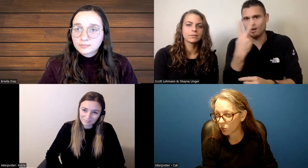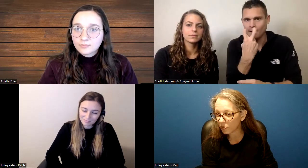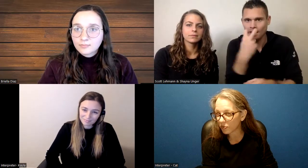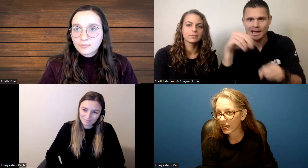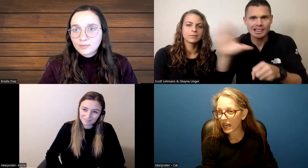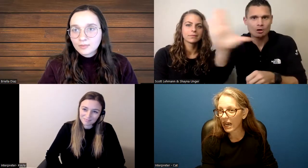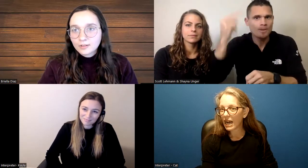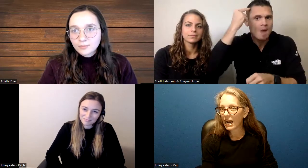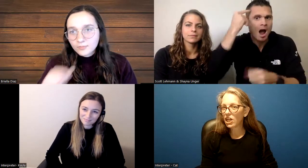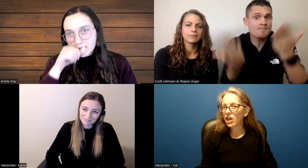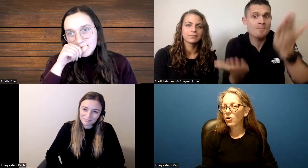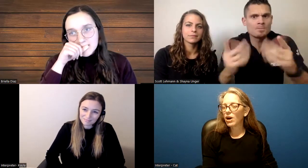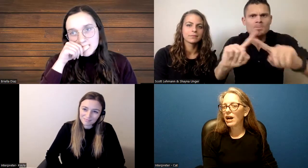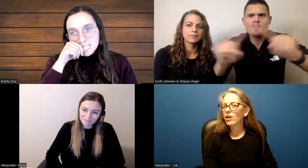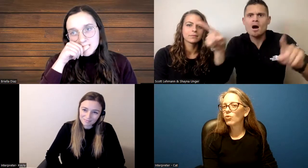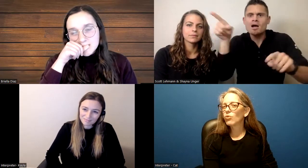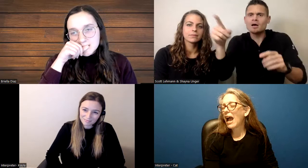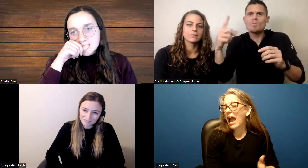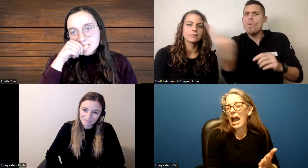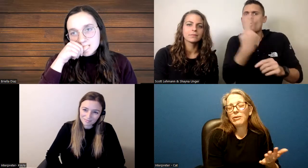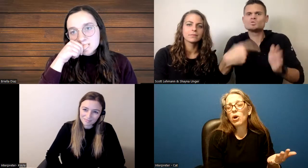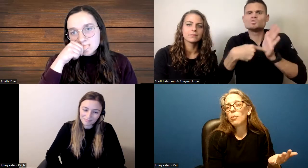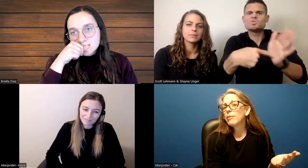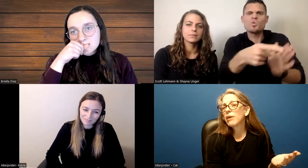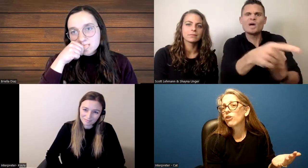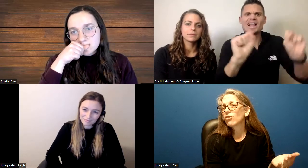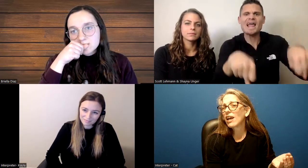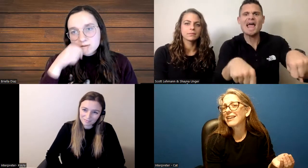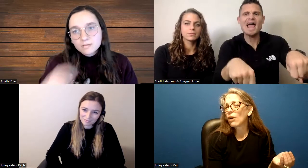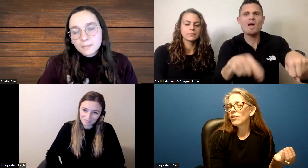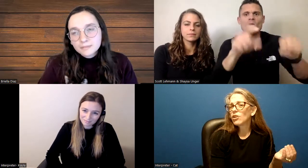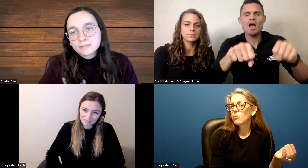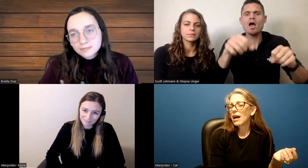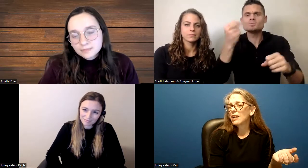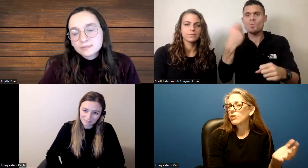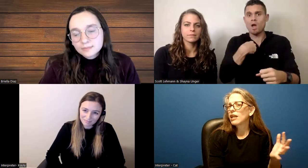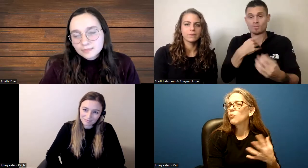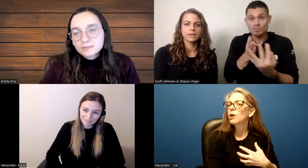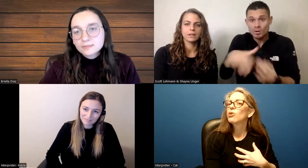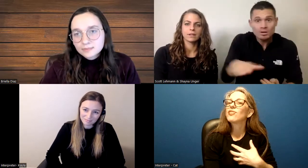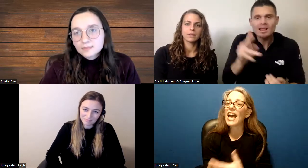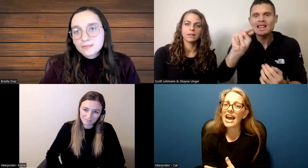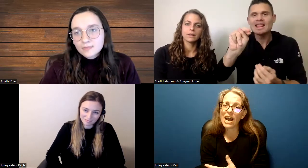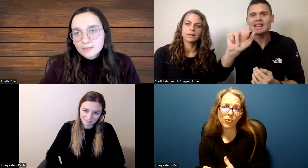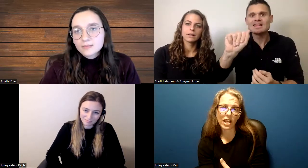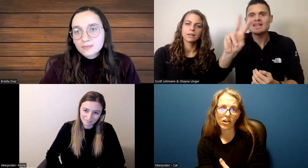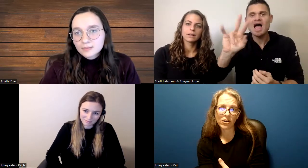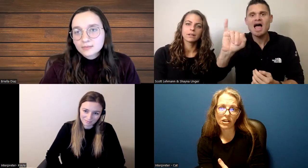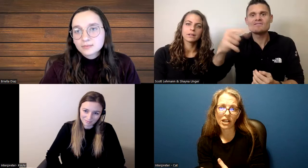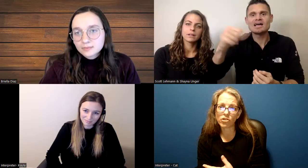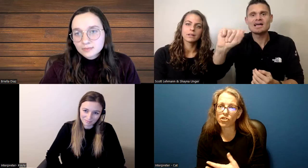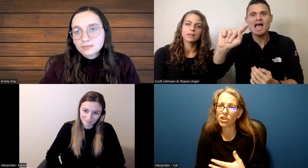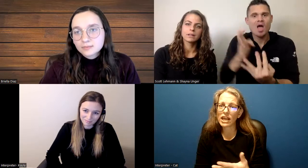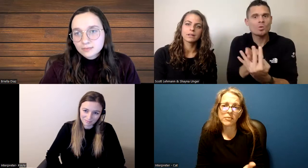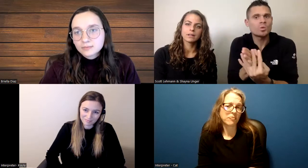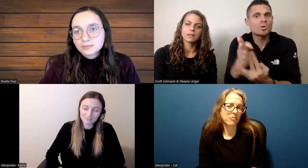knew. You know, I don't know. Maybe my folks had doubt in their mind, but they didn't want to put that out there.